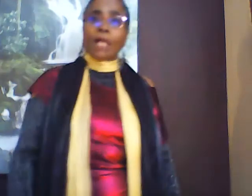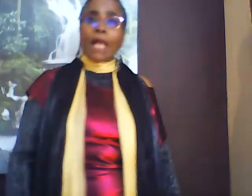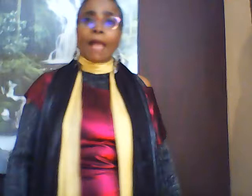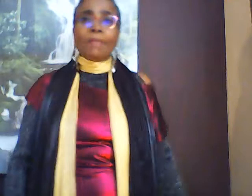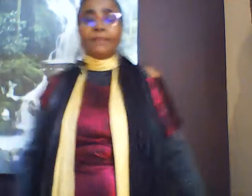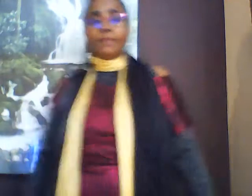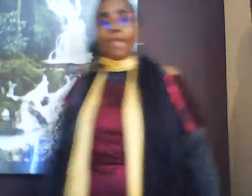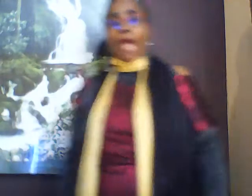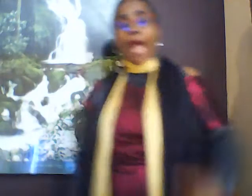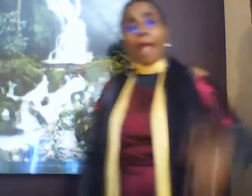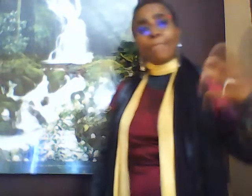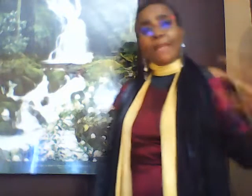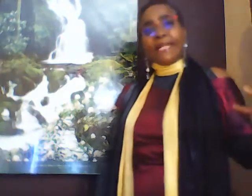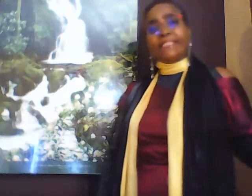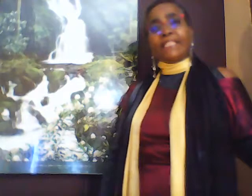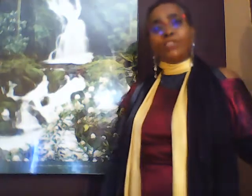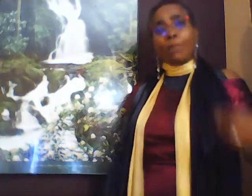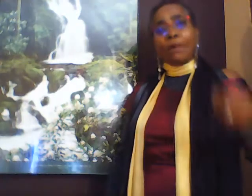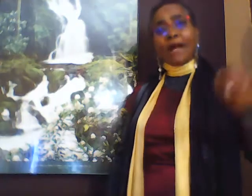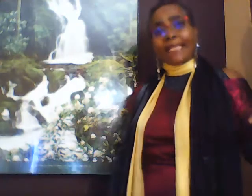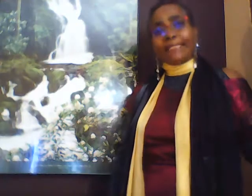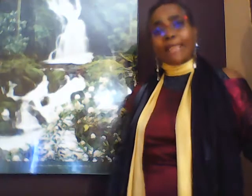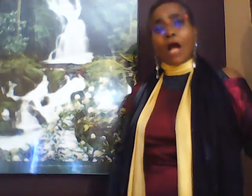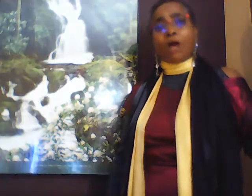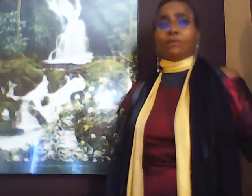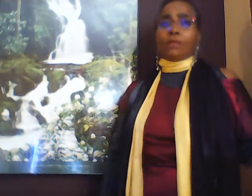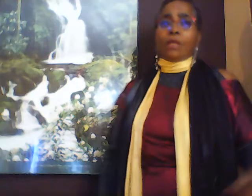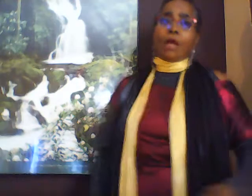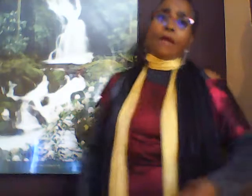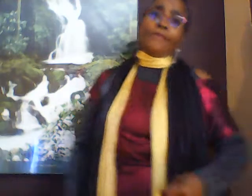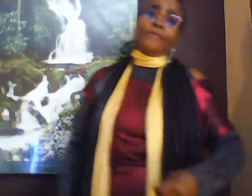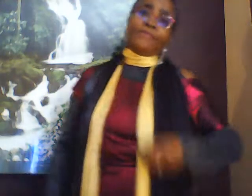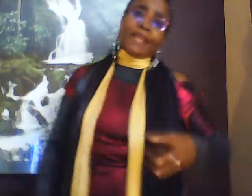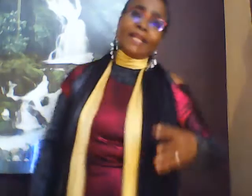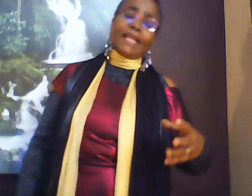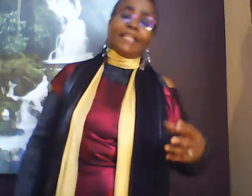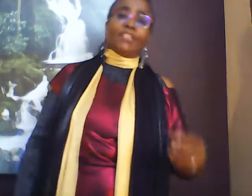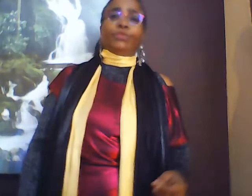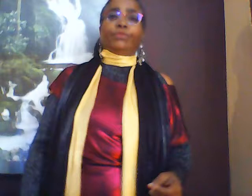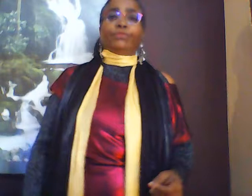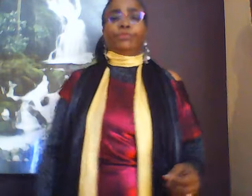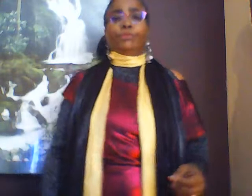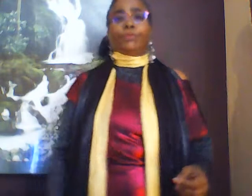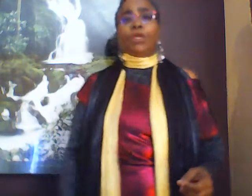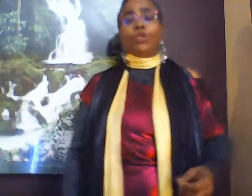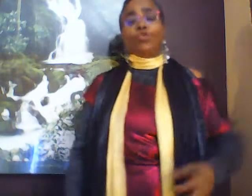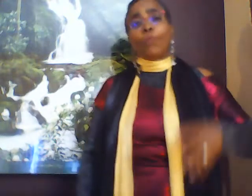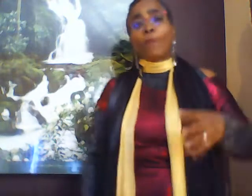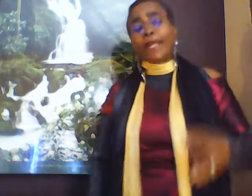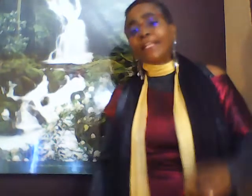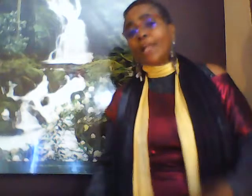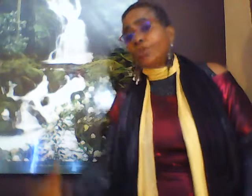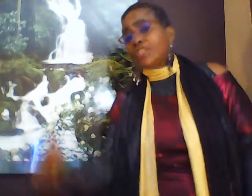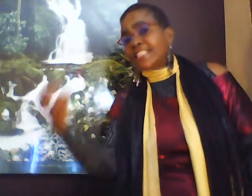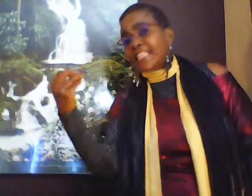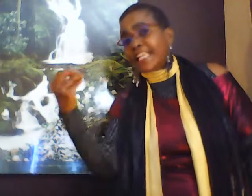I mean, ability to break it down. Degradation. To break it down the